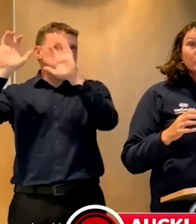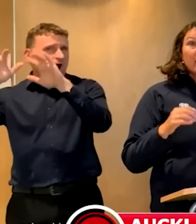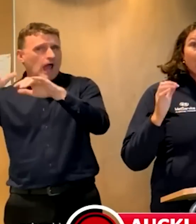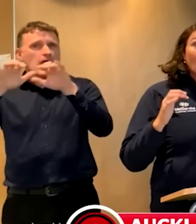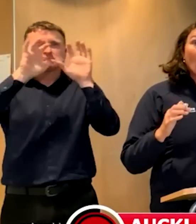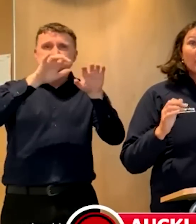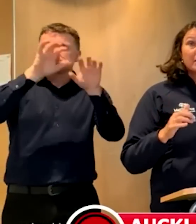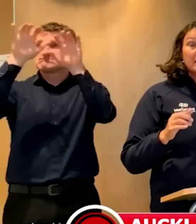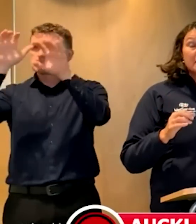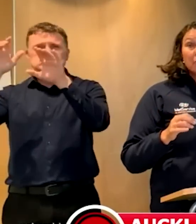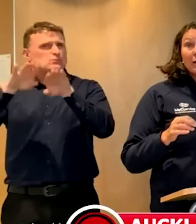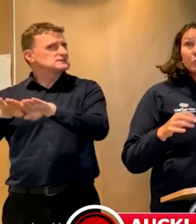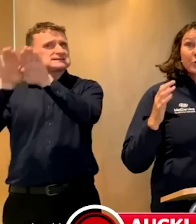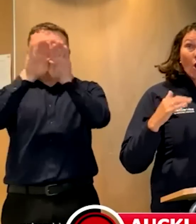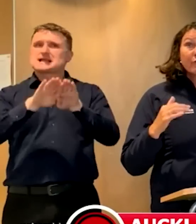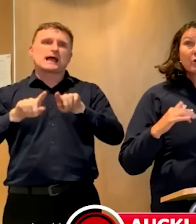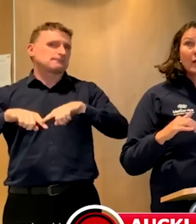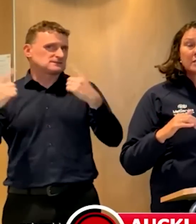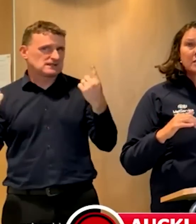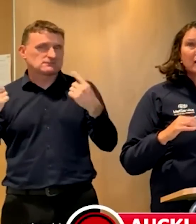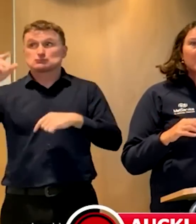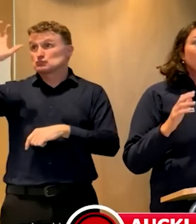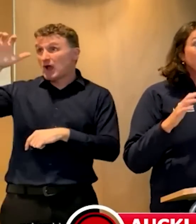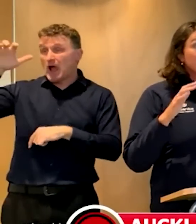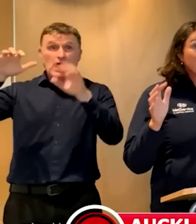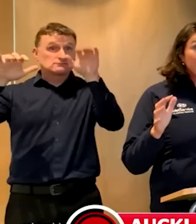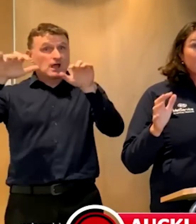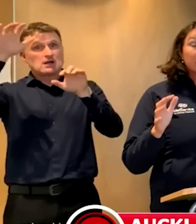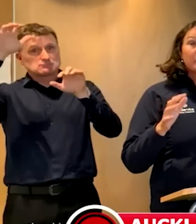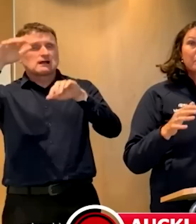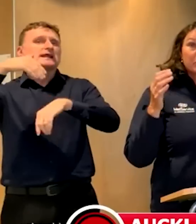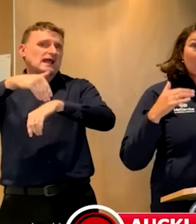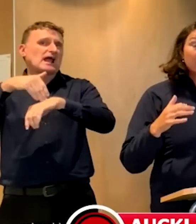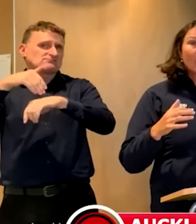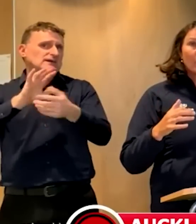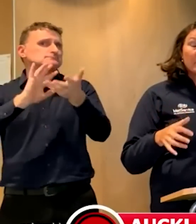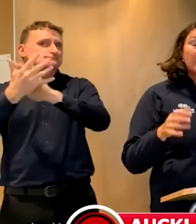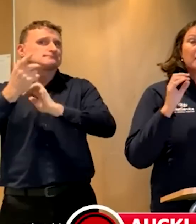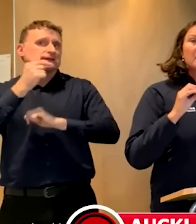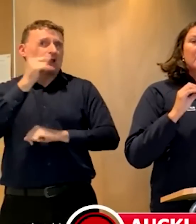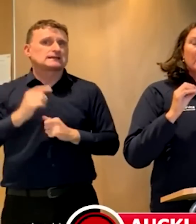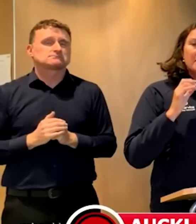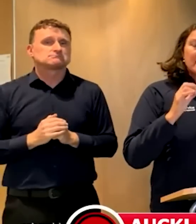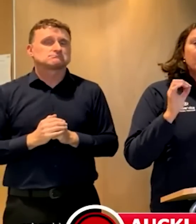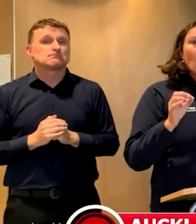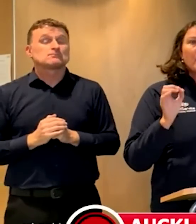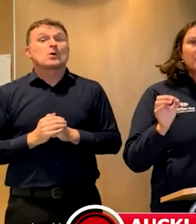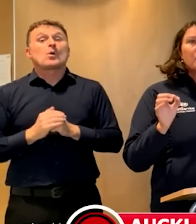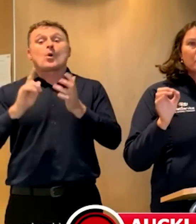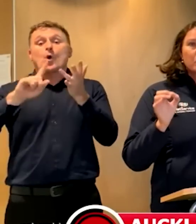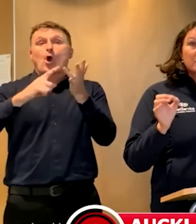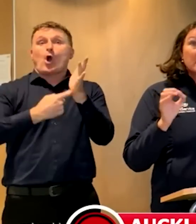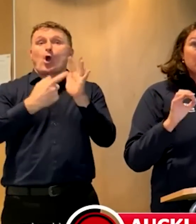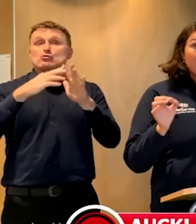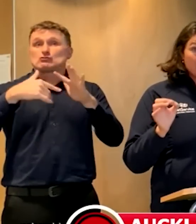heavier falls and higher intensity rainfalls overnight. So I guess the key thing for people south of Orewa is that